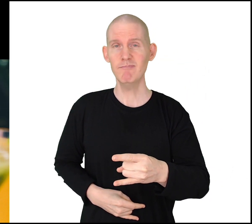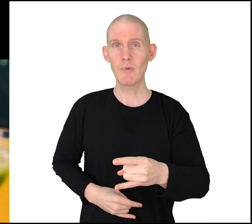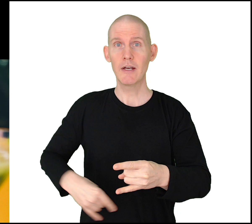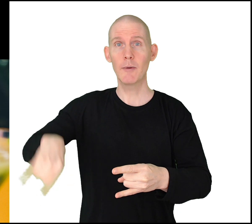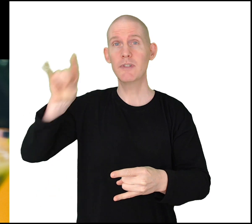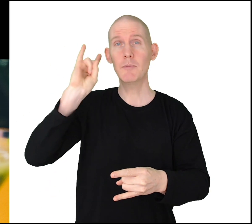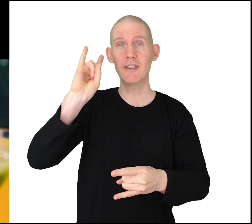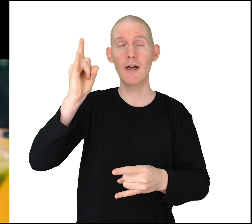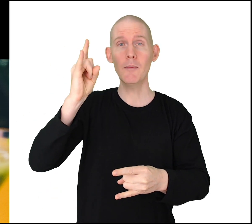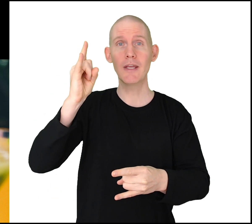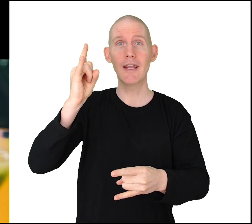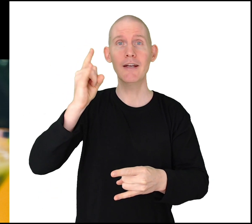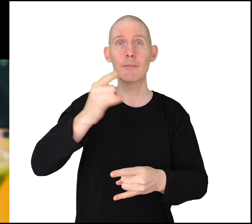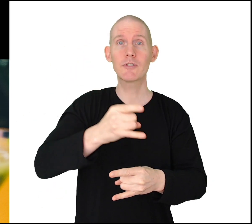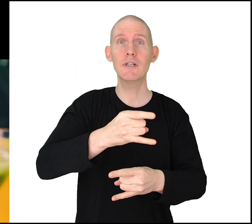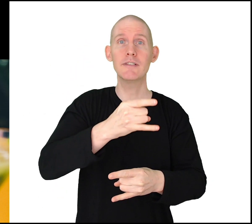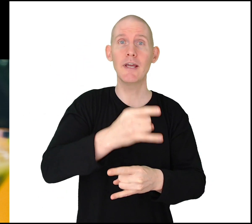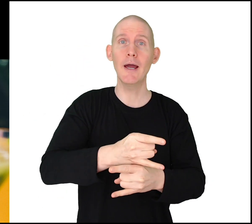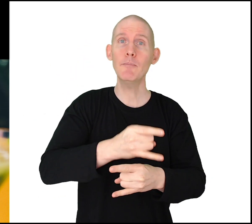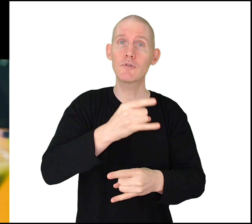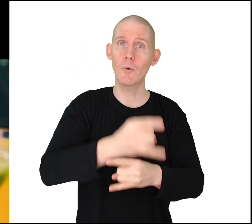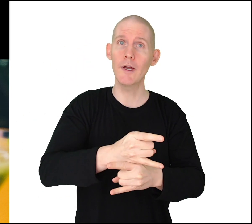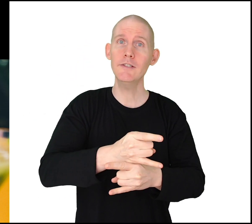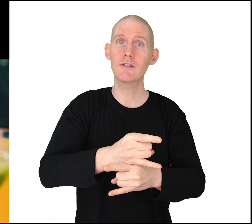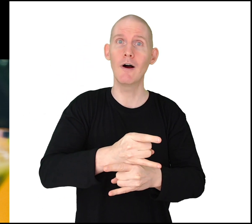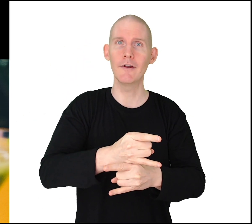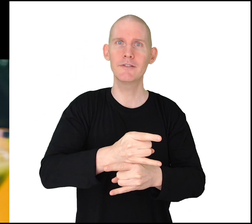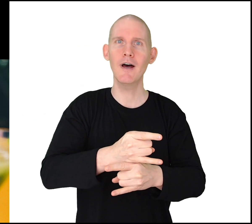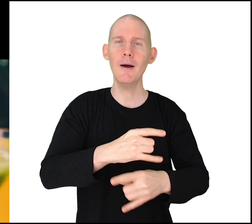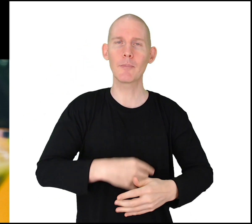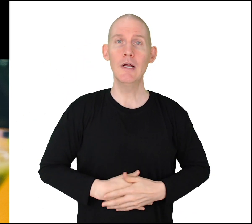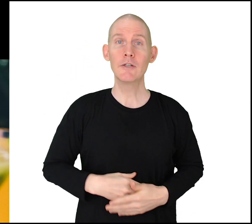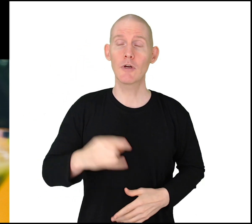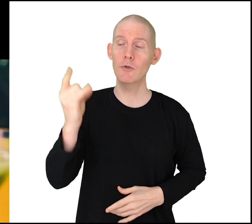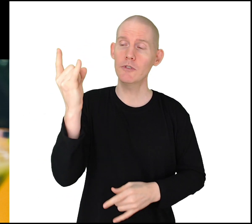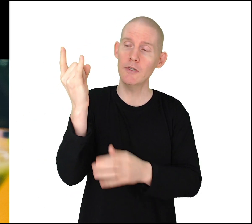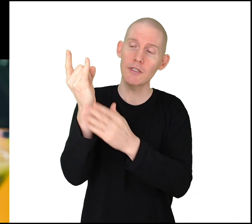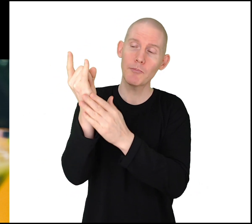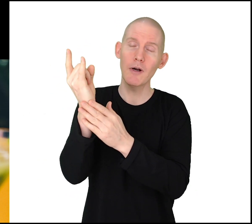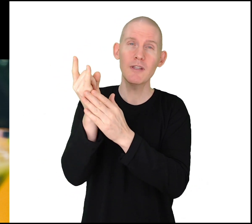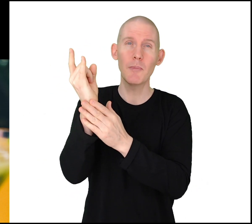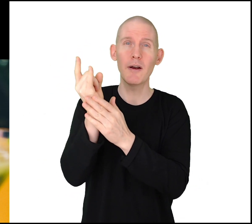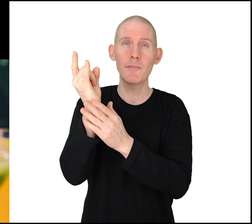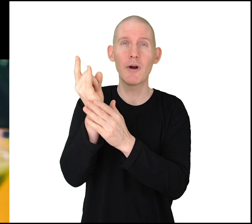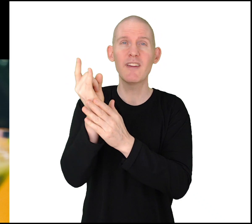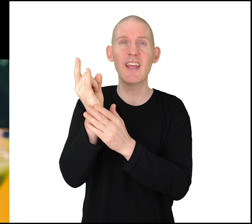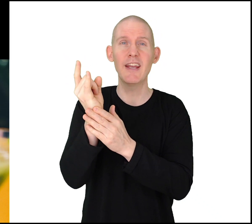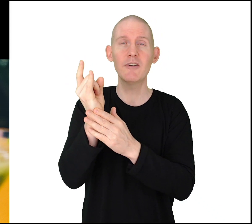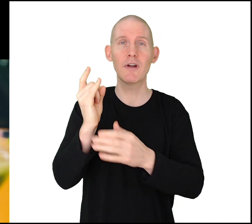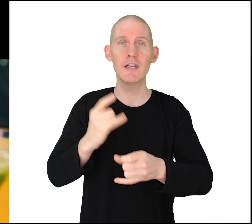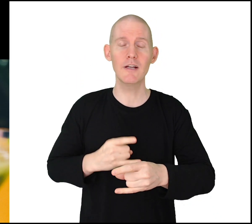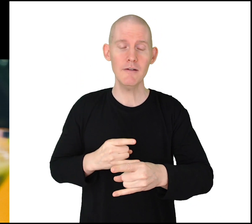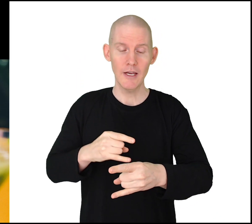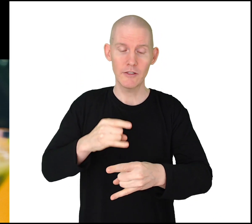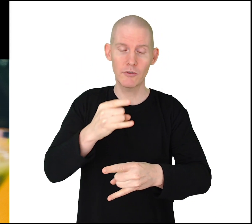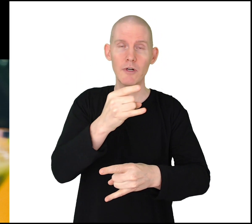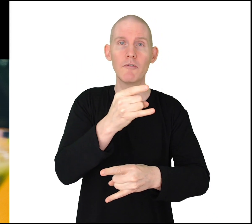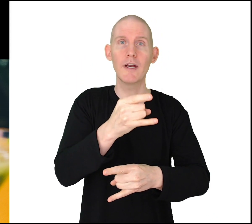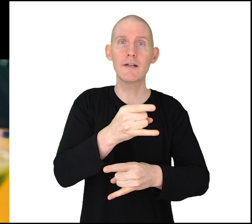I'm going to take my dominant hand and I'm just going to tap twice on top. So I'm using this part, the bottom part of the hand right here, just going right on